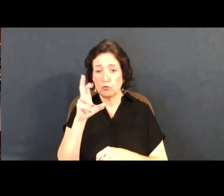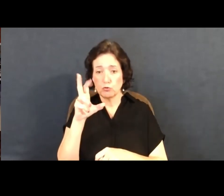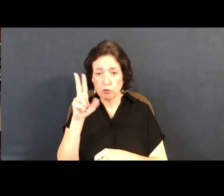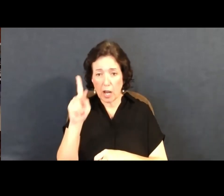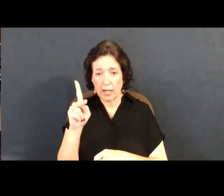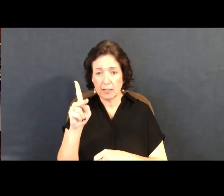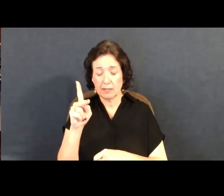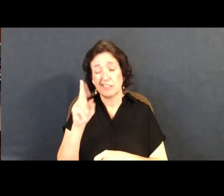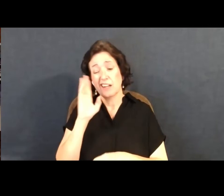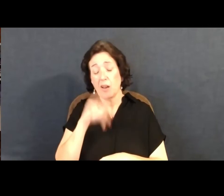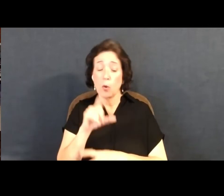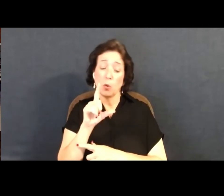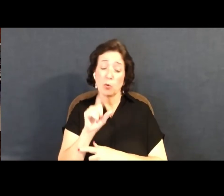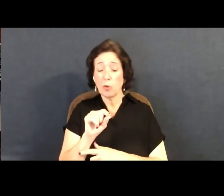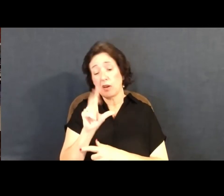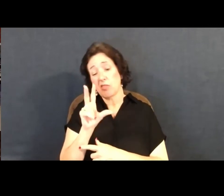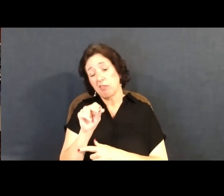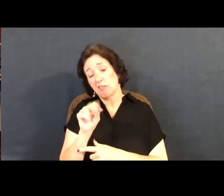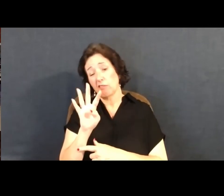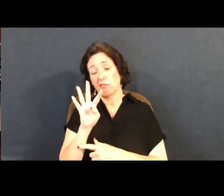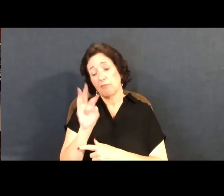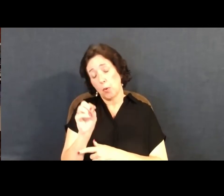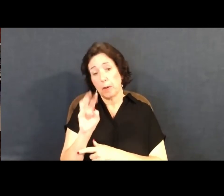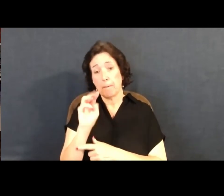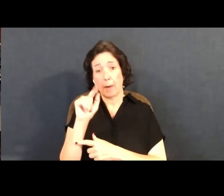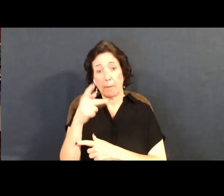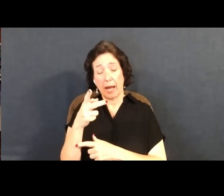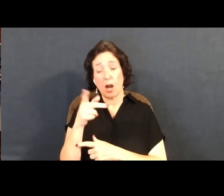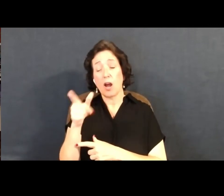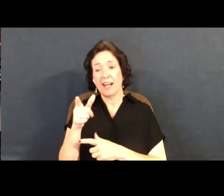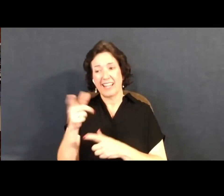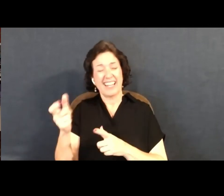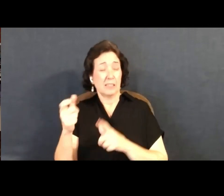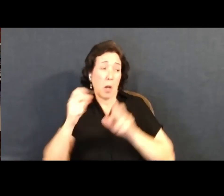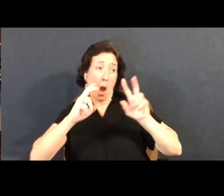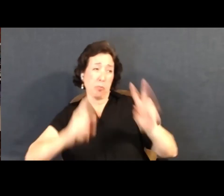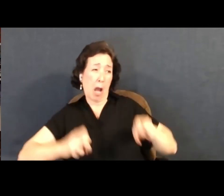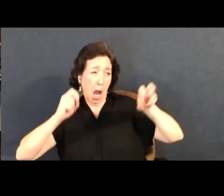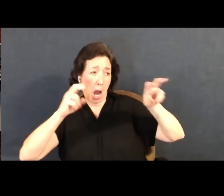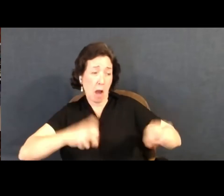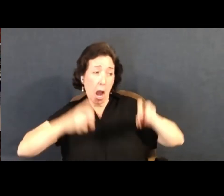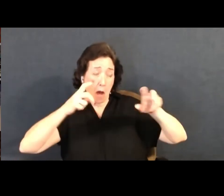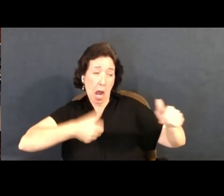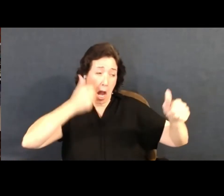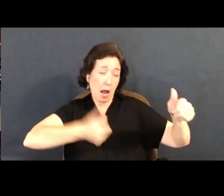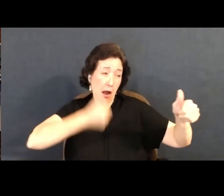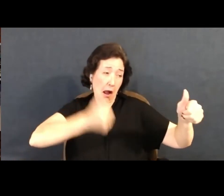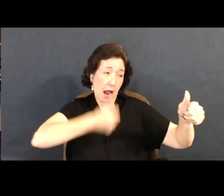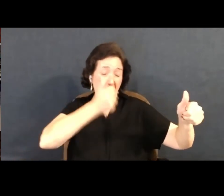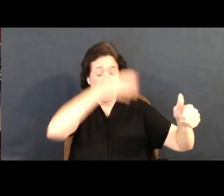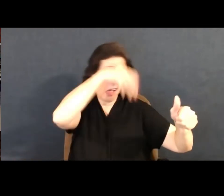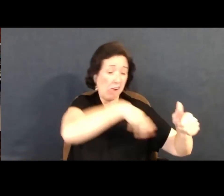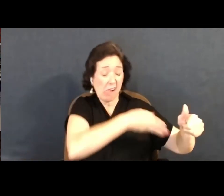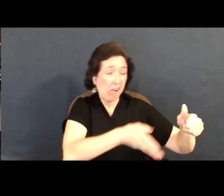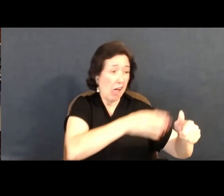trucks went 20 or 30 or 40 miles an hour. And that dog, when it went out across the yard and down through the road and down through the ditch and running as